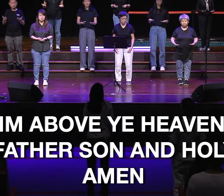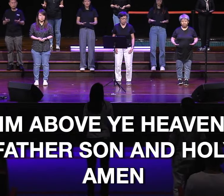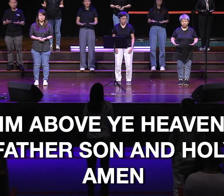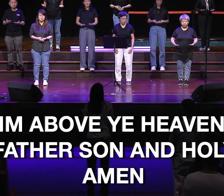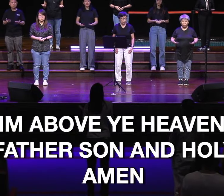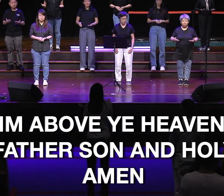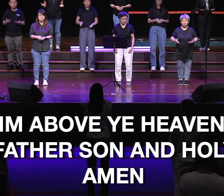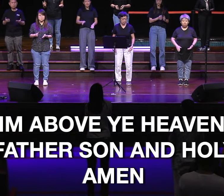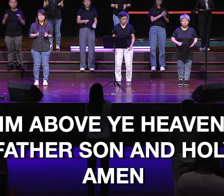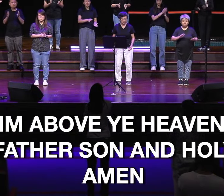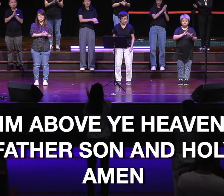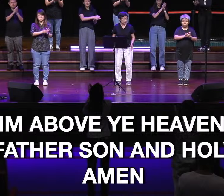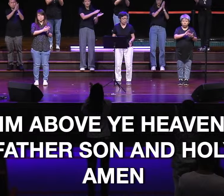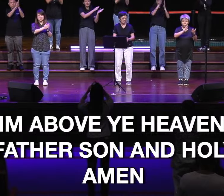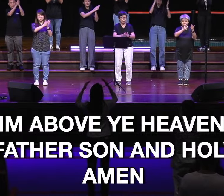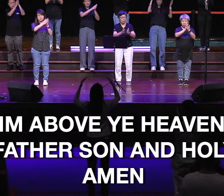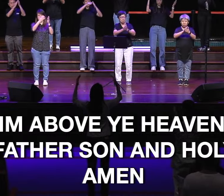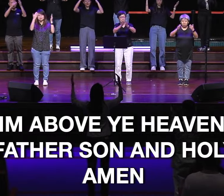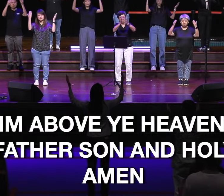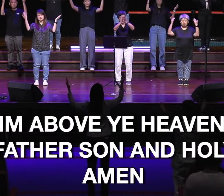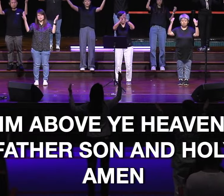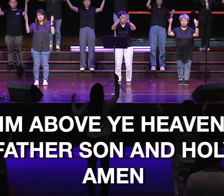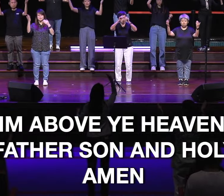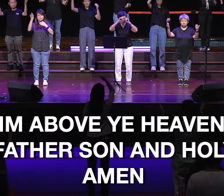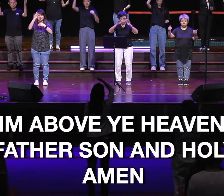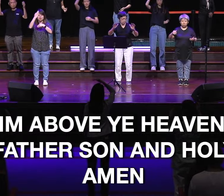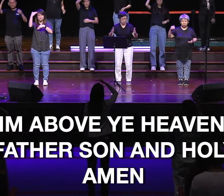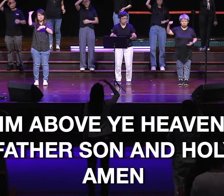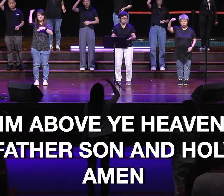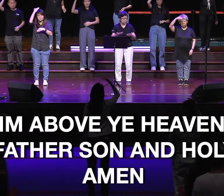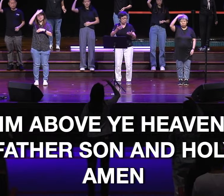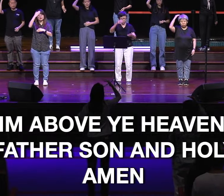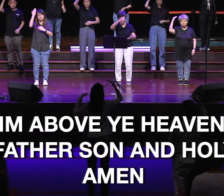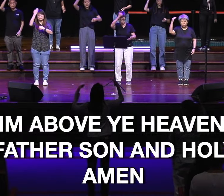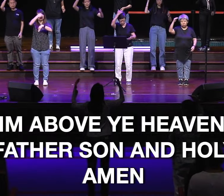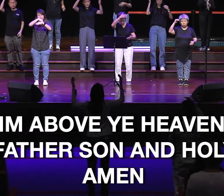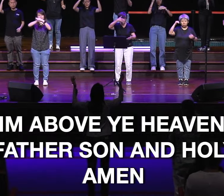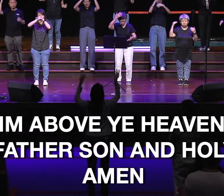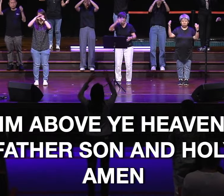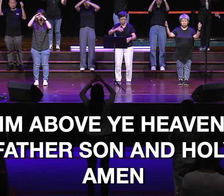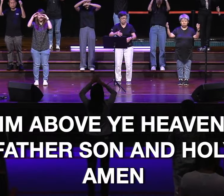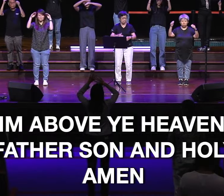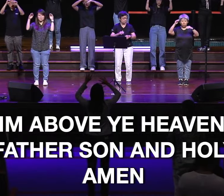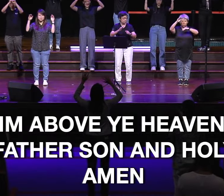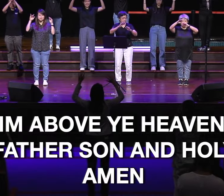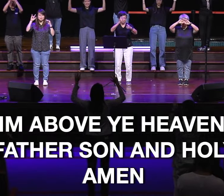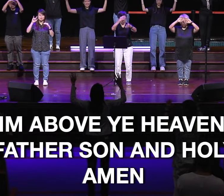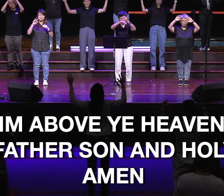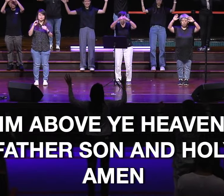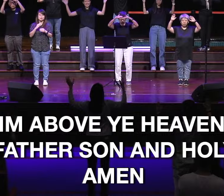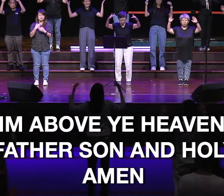below. Praise Him above, ye heavenly